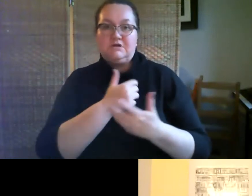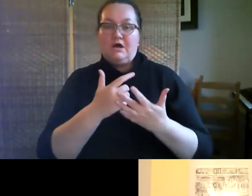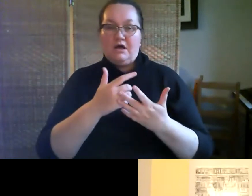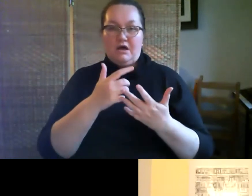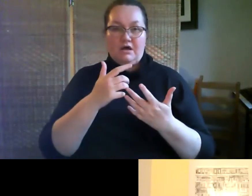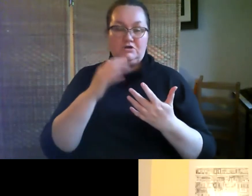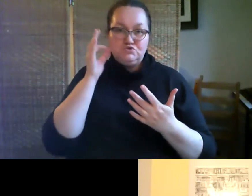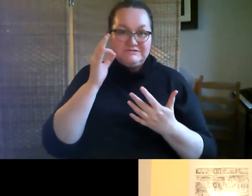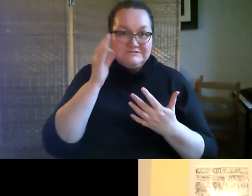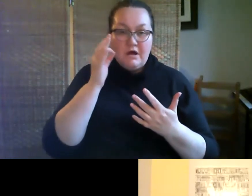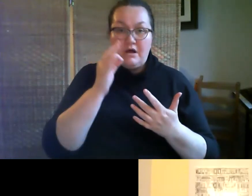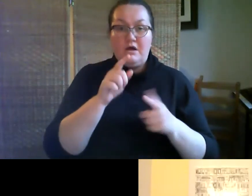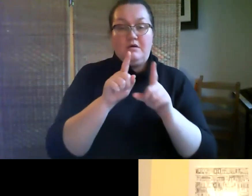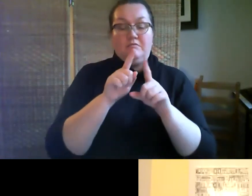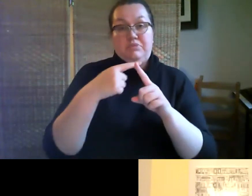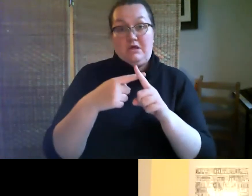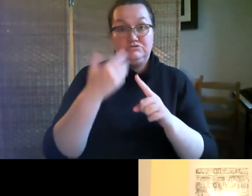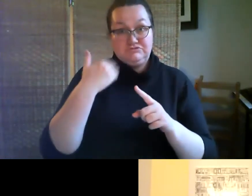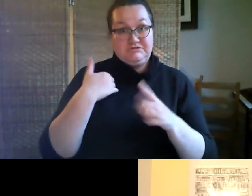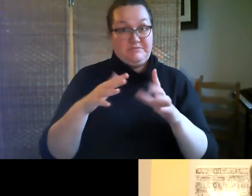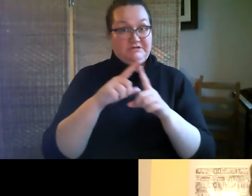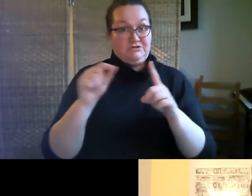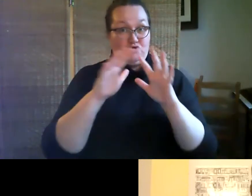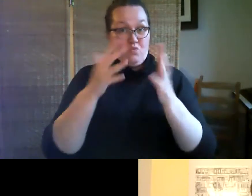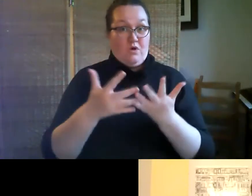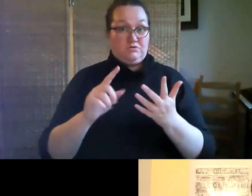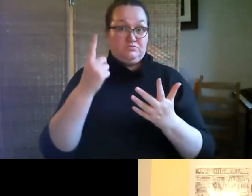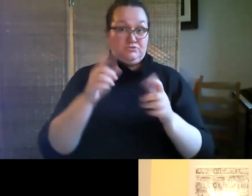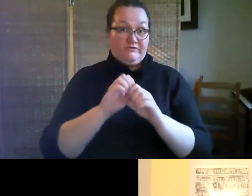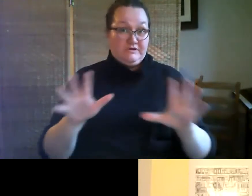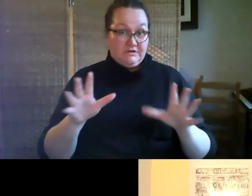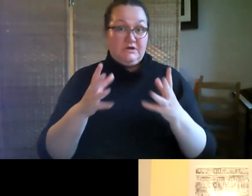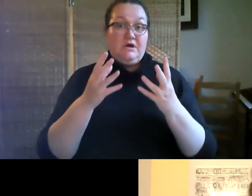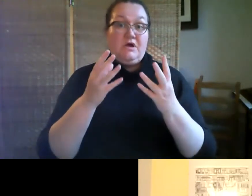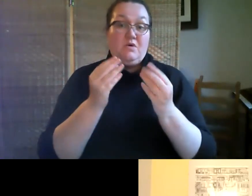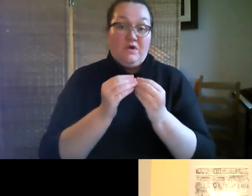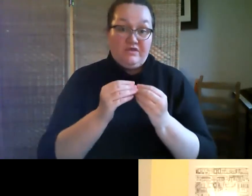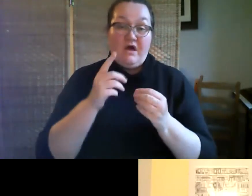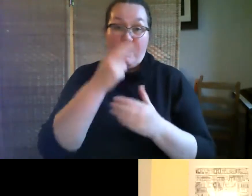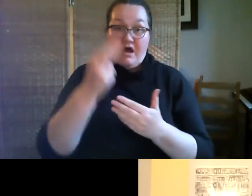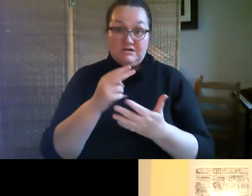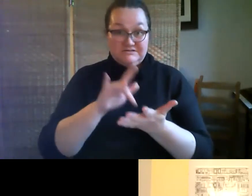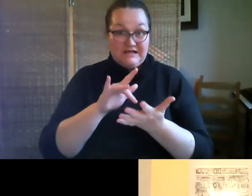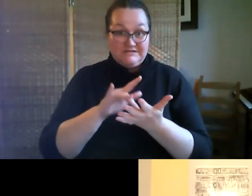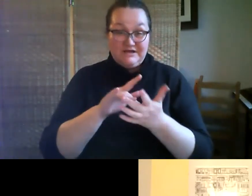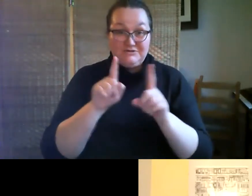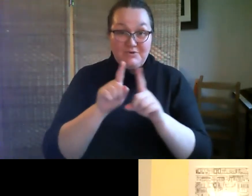its digital world premiere in collaboration with the Chilean Arts Centre, GAM. So yeah,